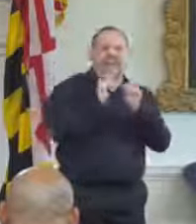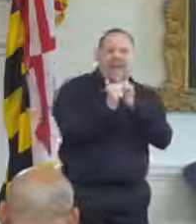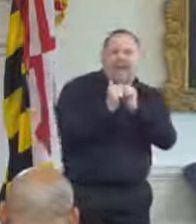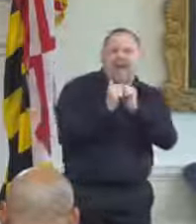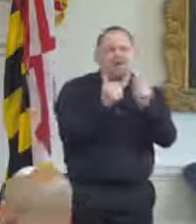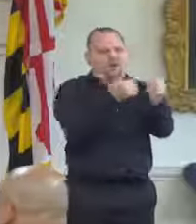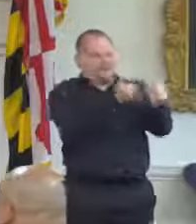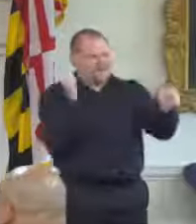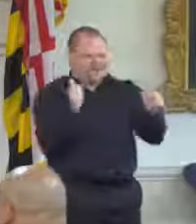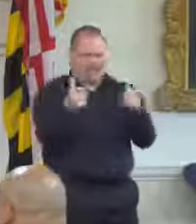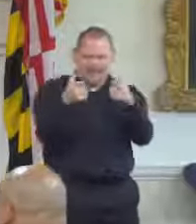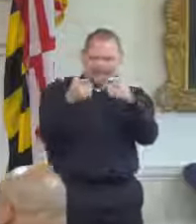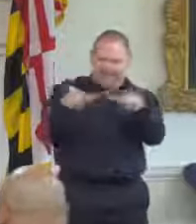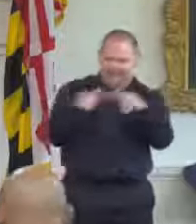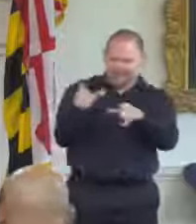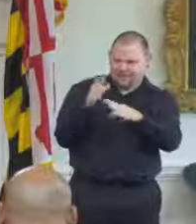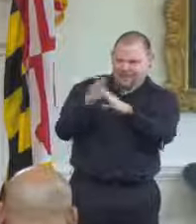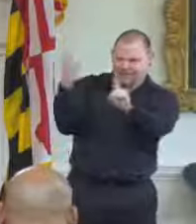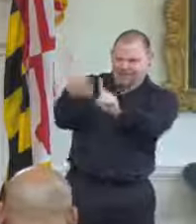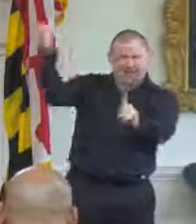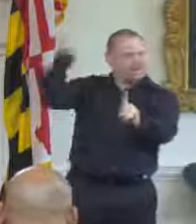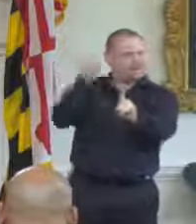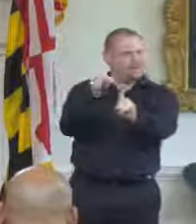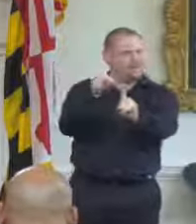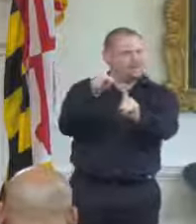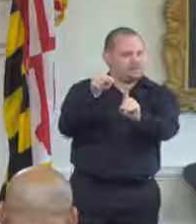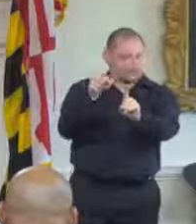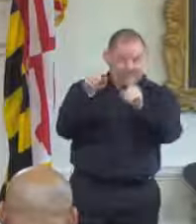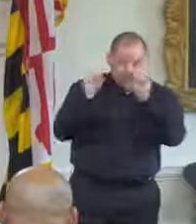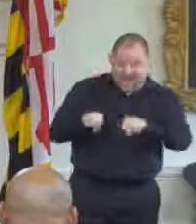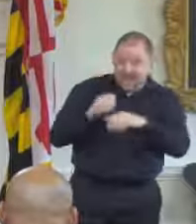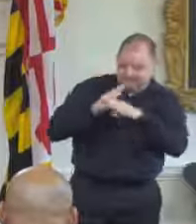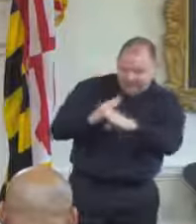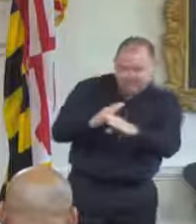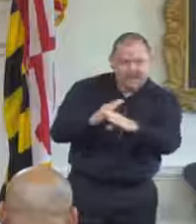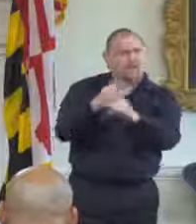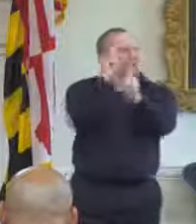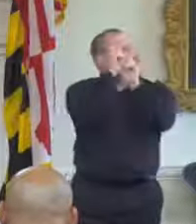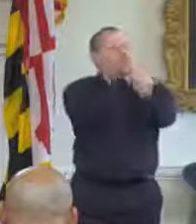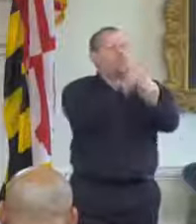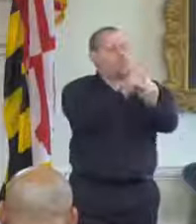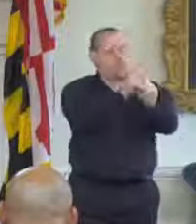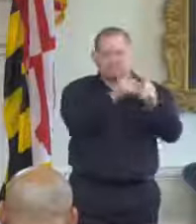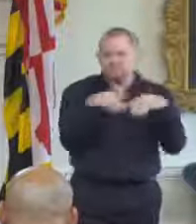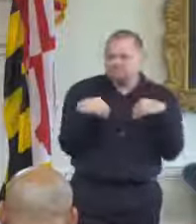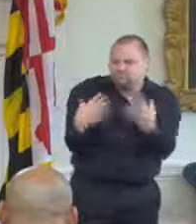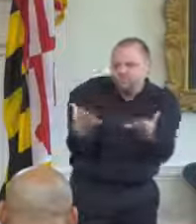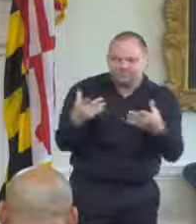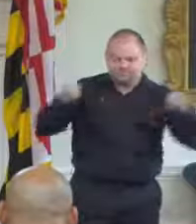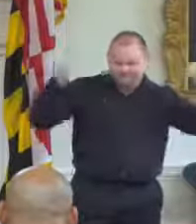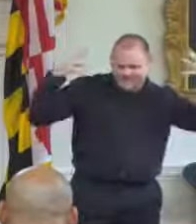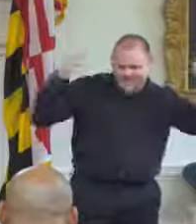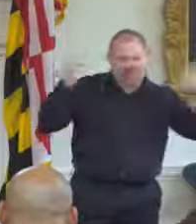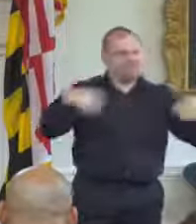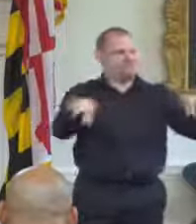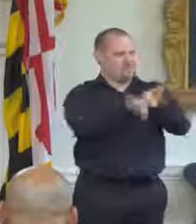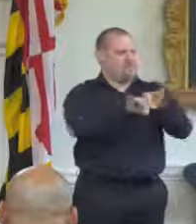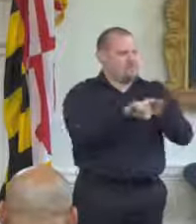issue. This is a very worthy cause, and there are many people involved in this great